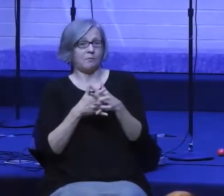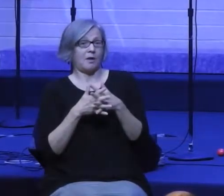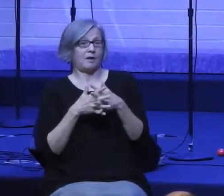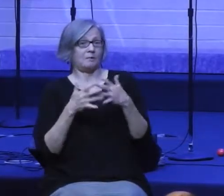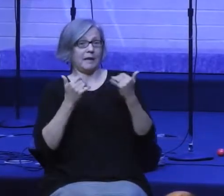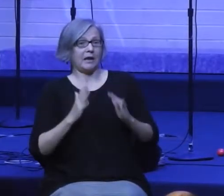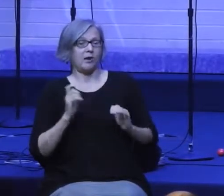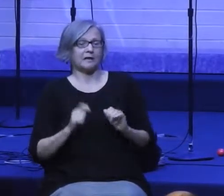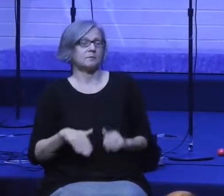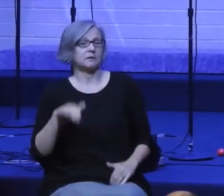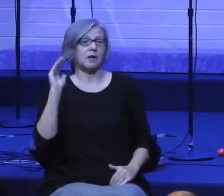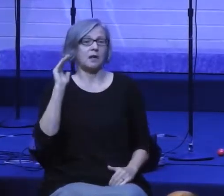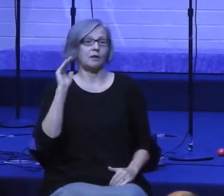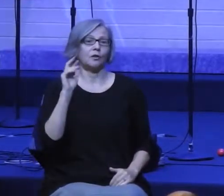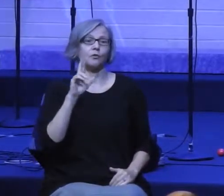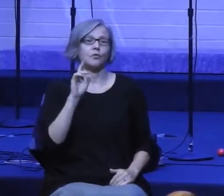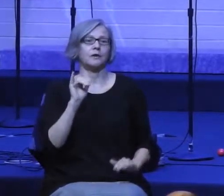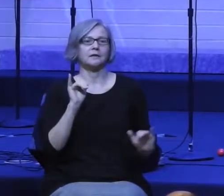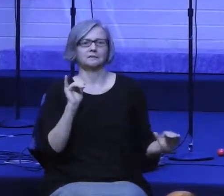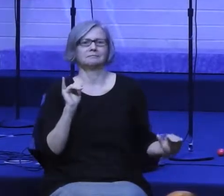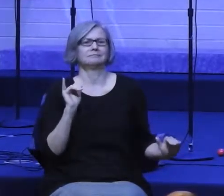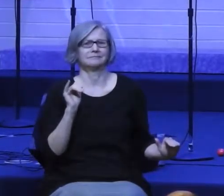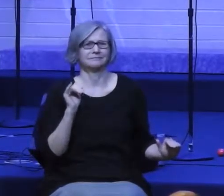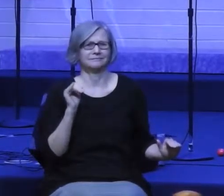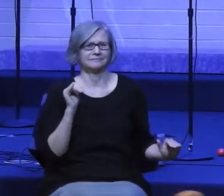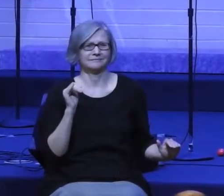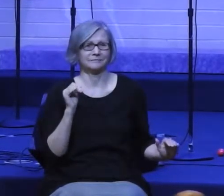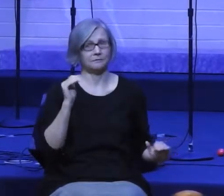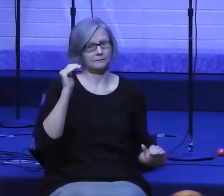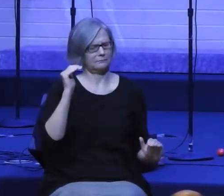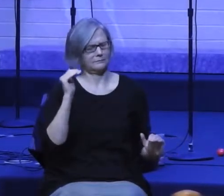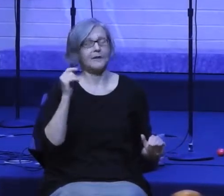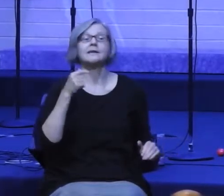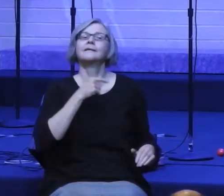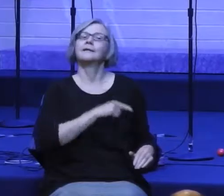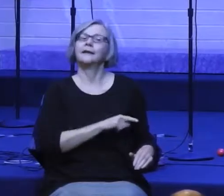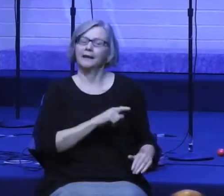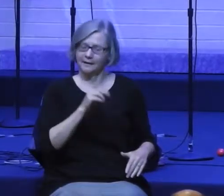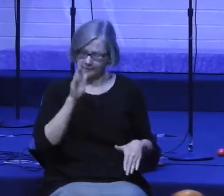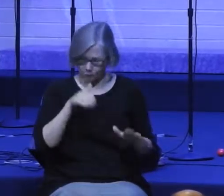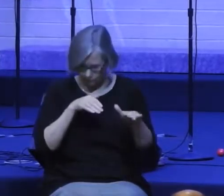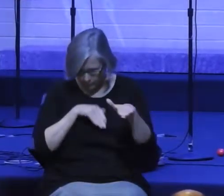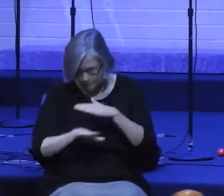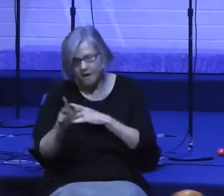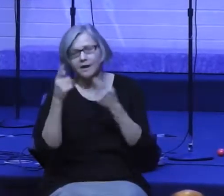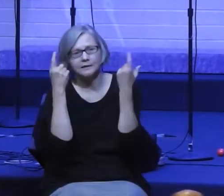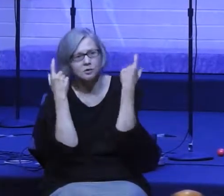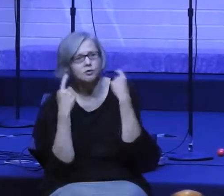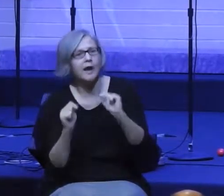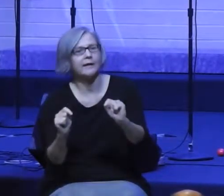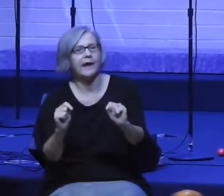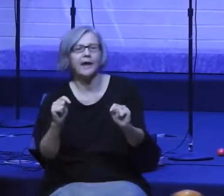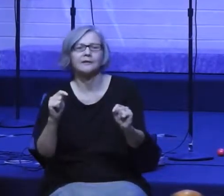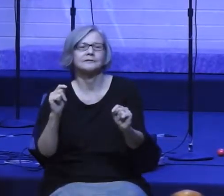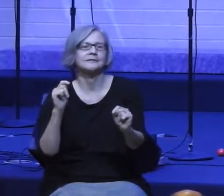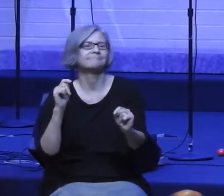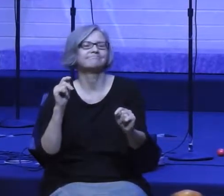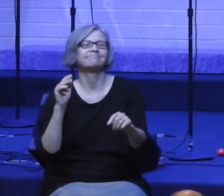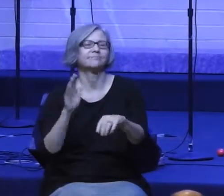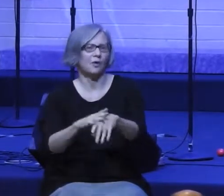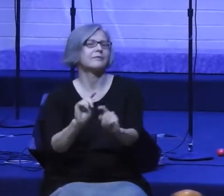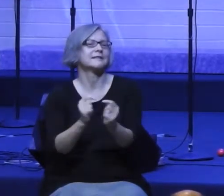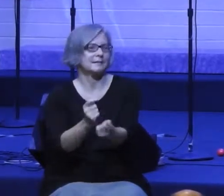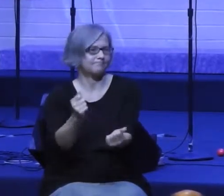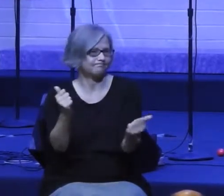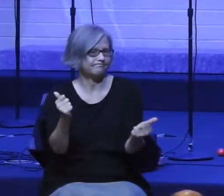right? Rudy was about this big. Well, he walked on, and he tried out, and he makes the team. But the coach